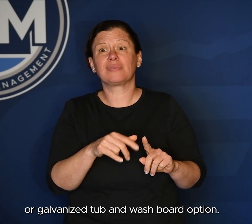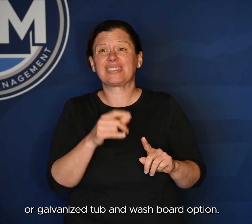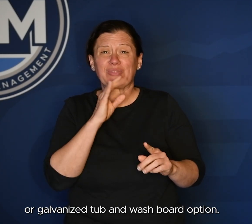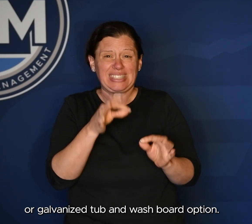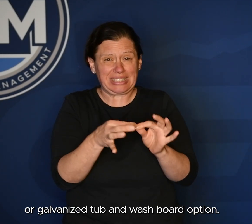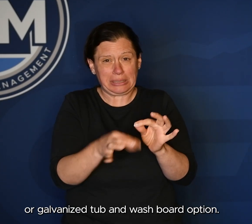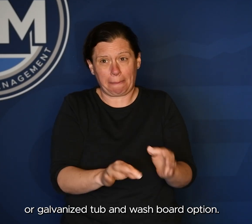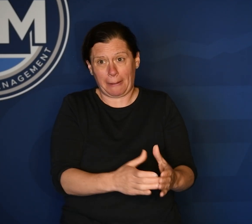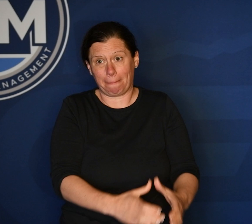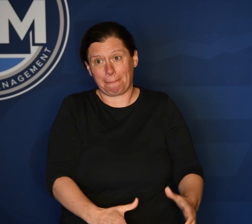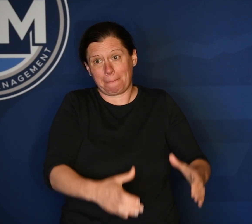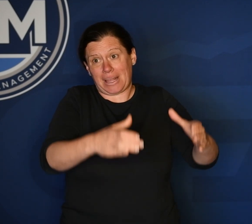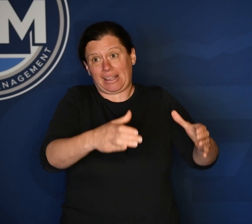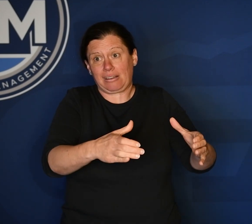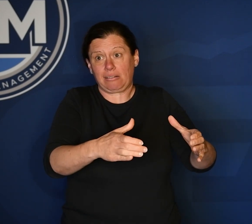option.